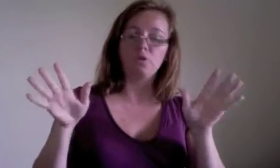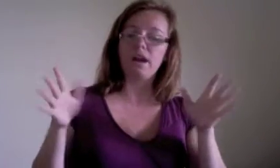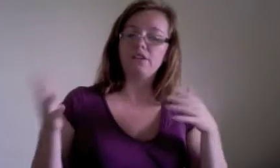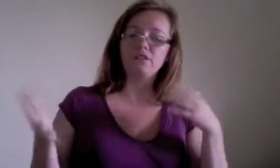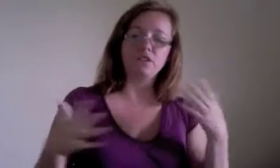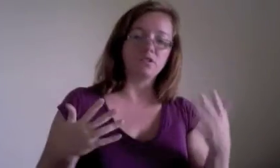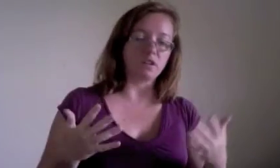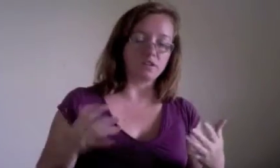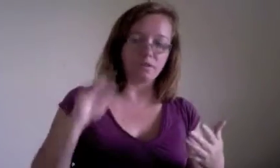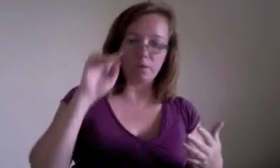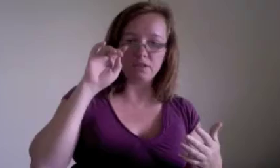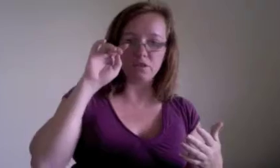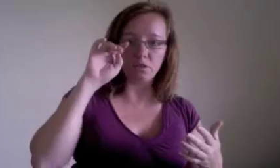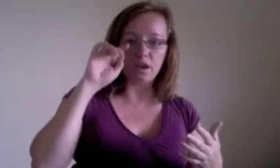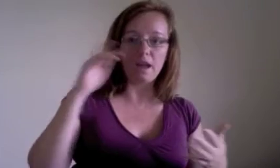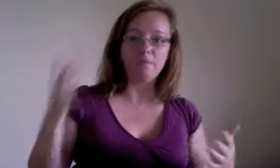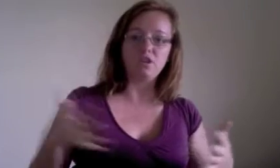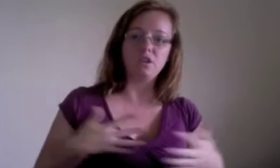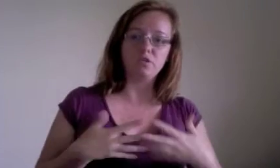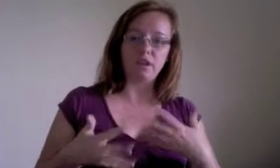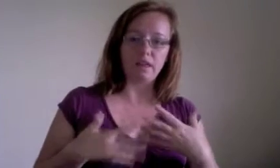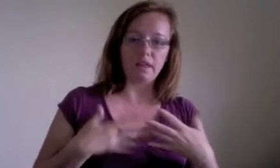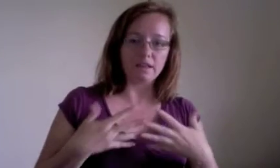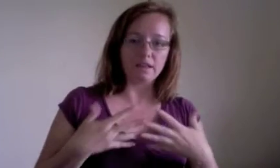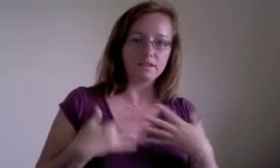Gray, she said there's lots of different ways to do gray, but she does gray like this.